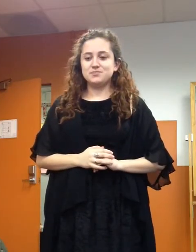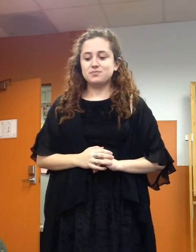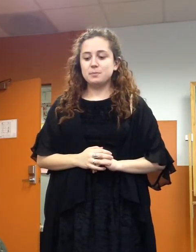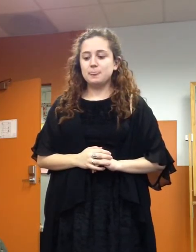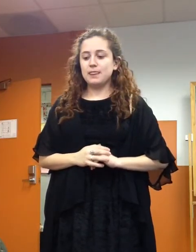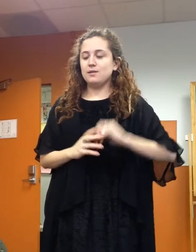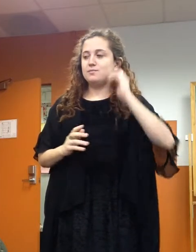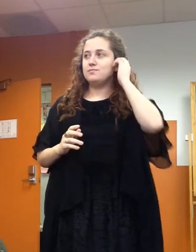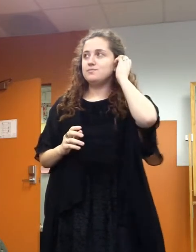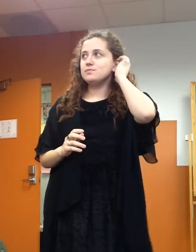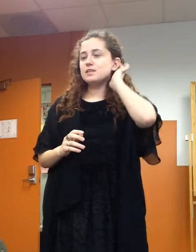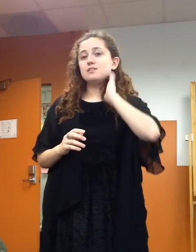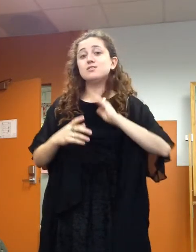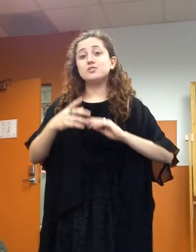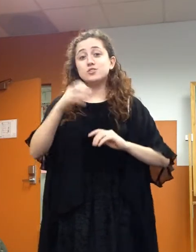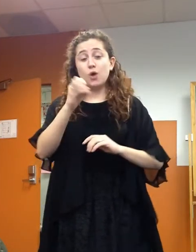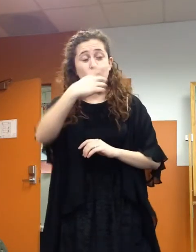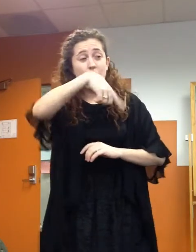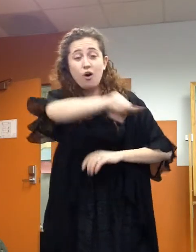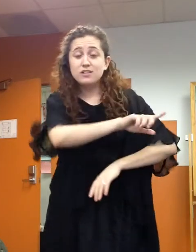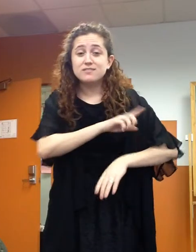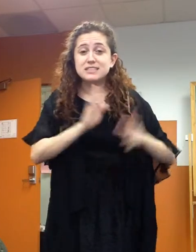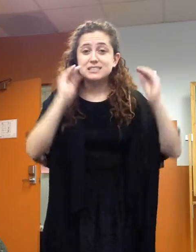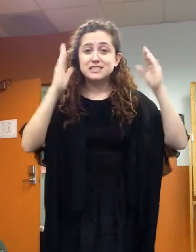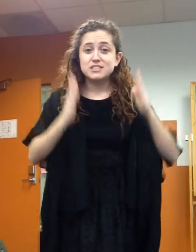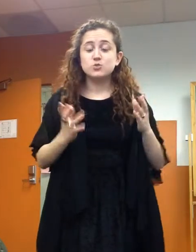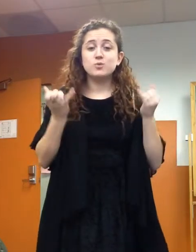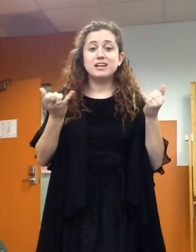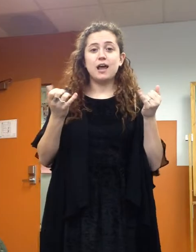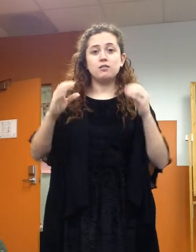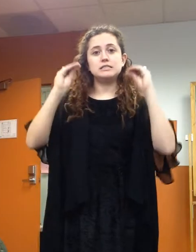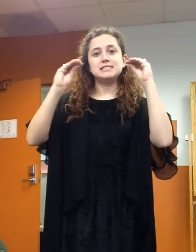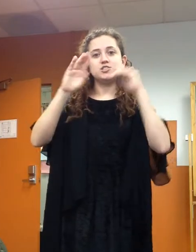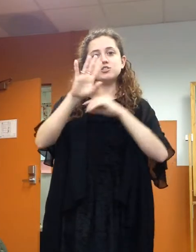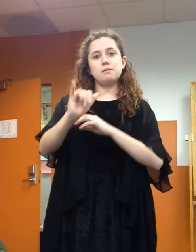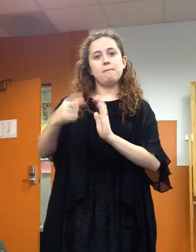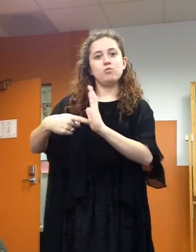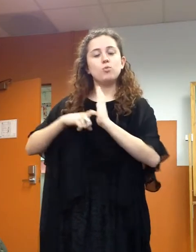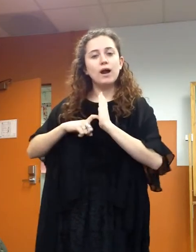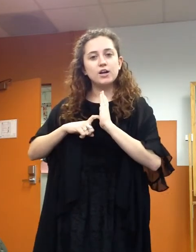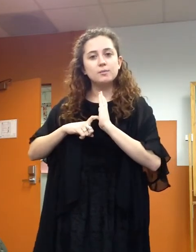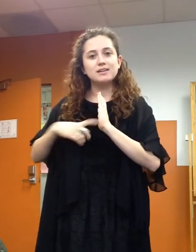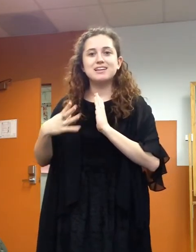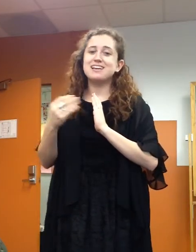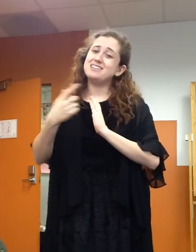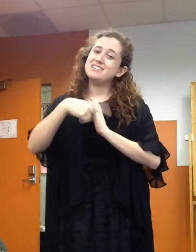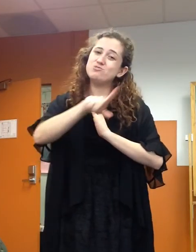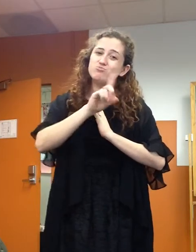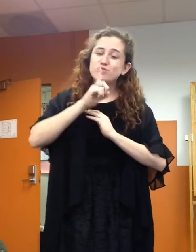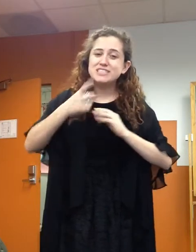it by mandate, and they were struggling, to say the